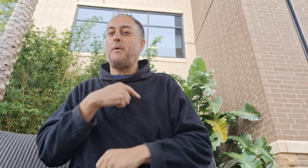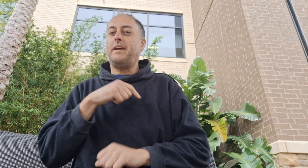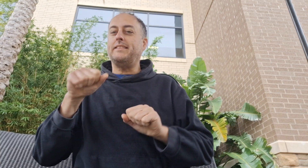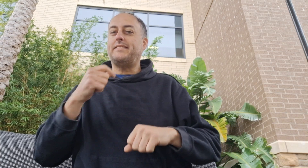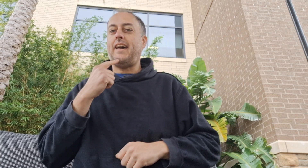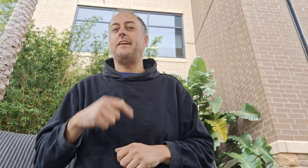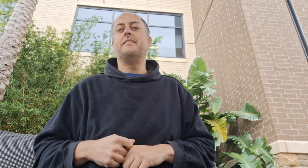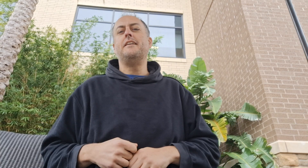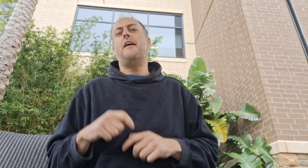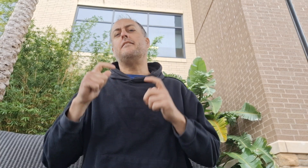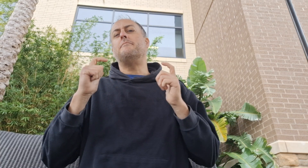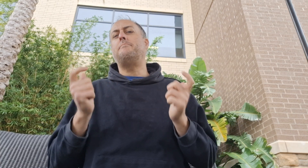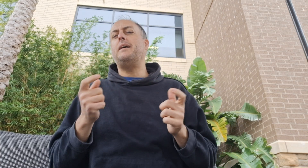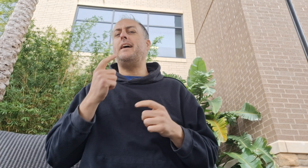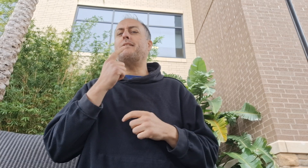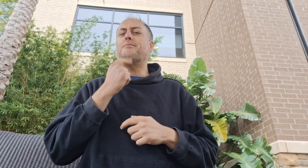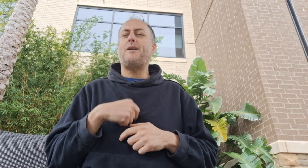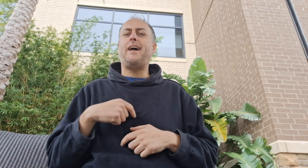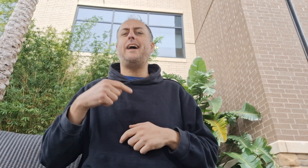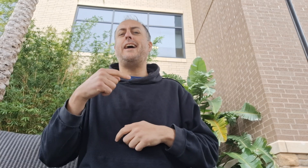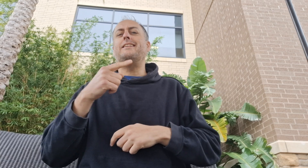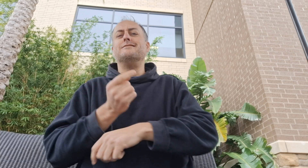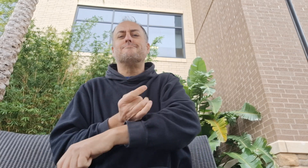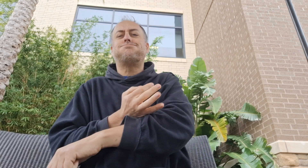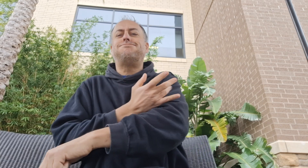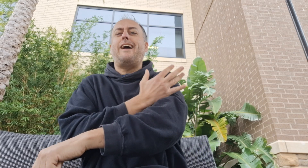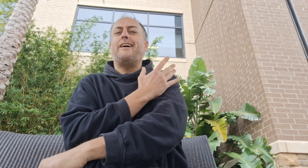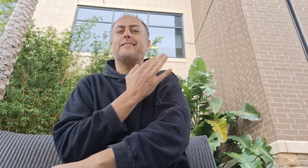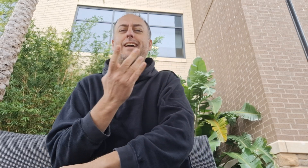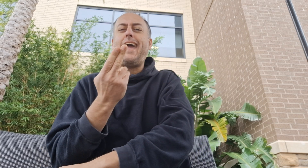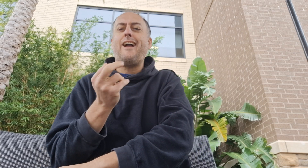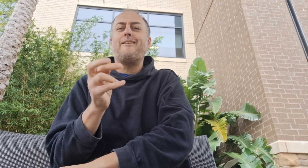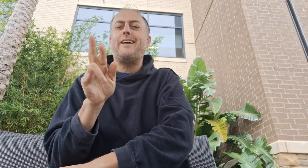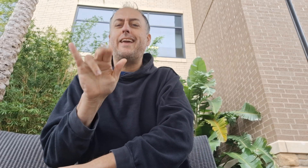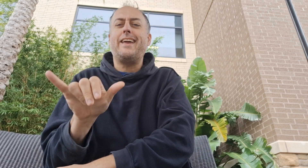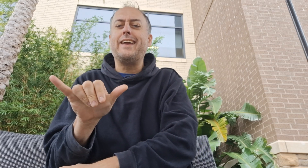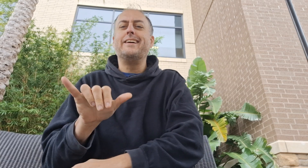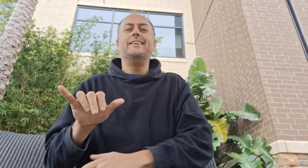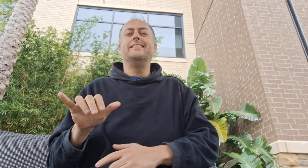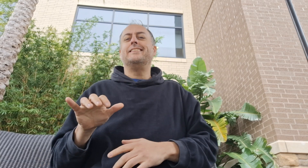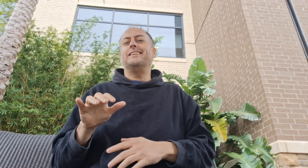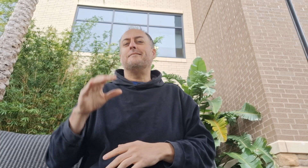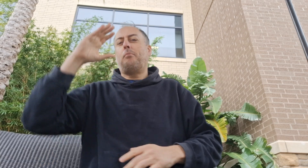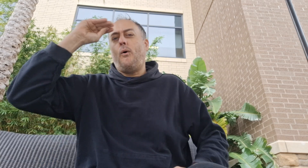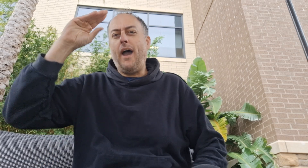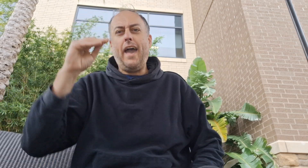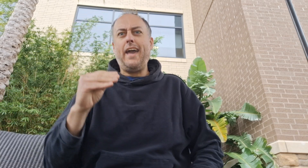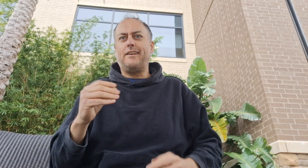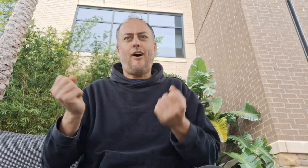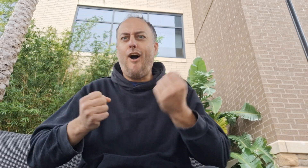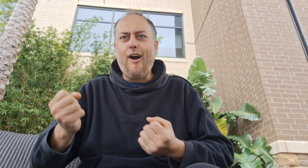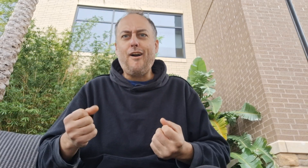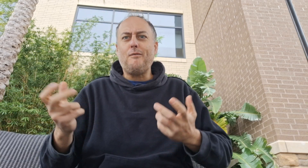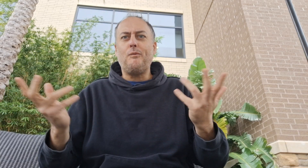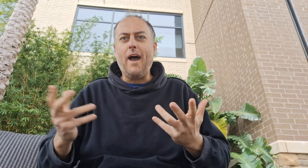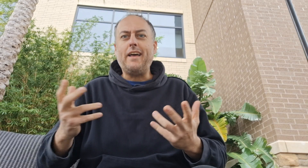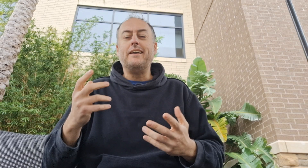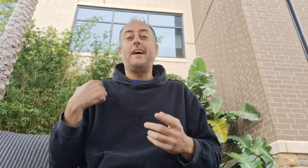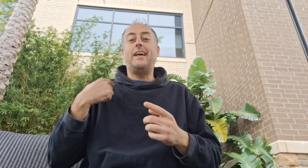can say, the big red hairy boy, car, what?